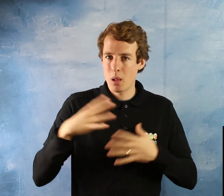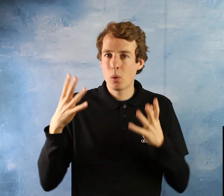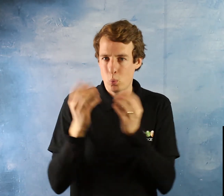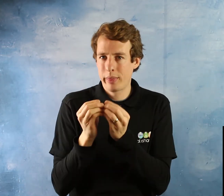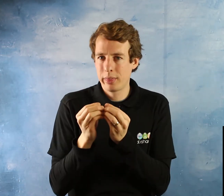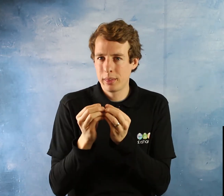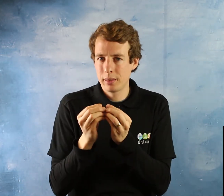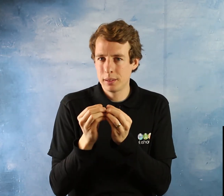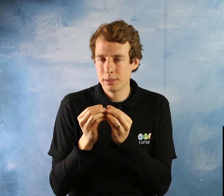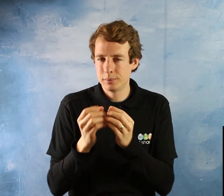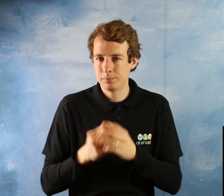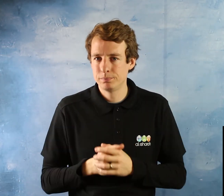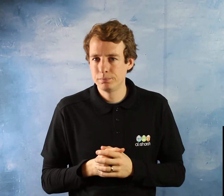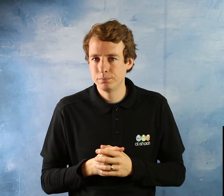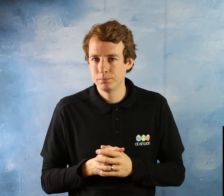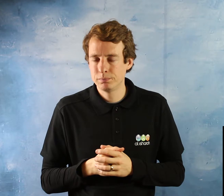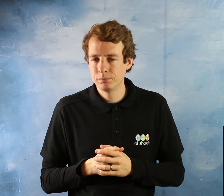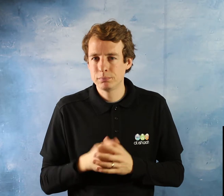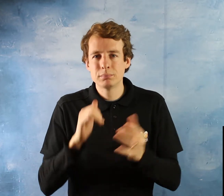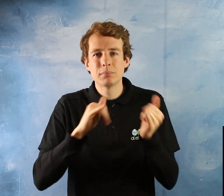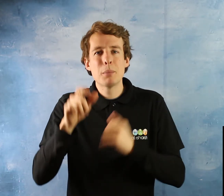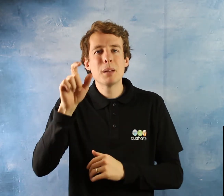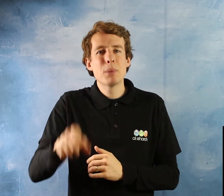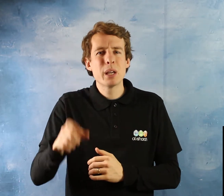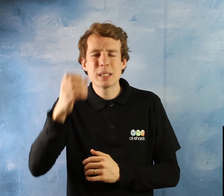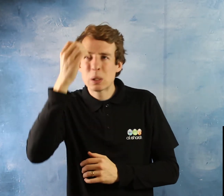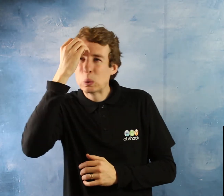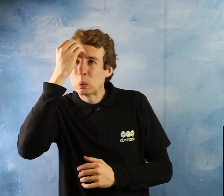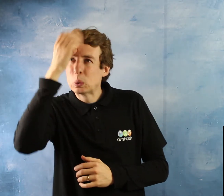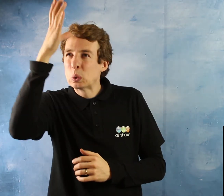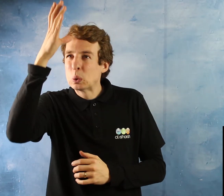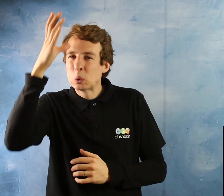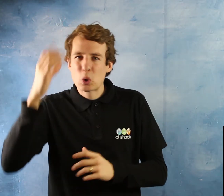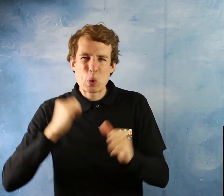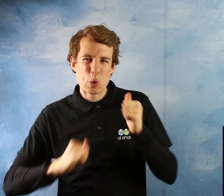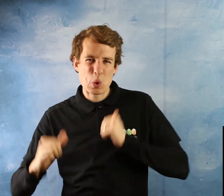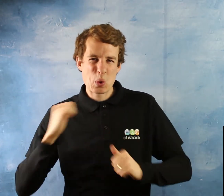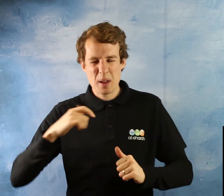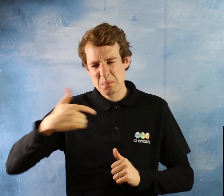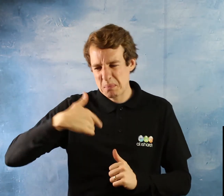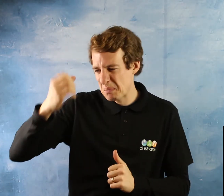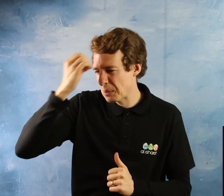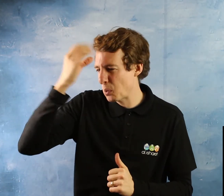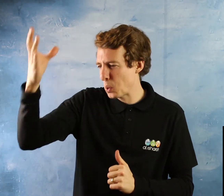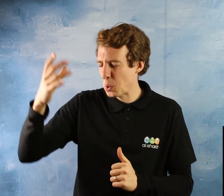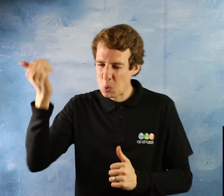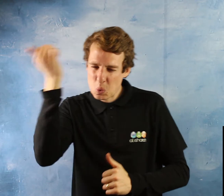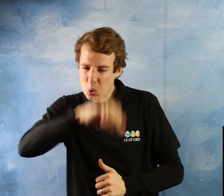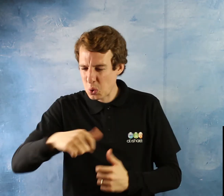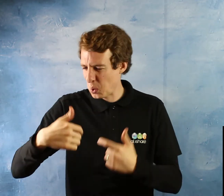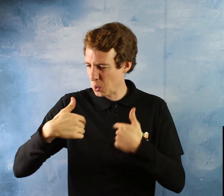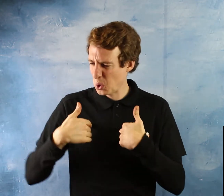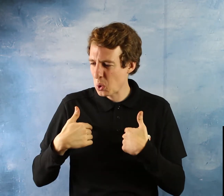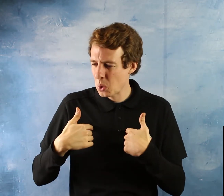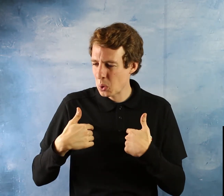you can guess this man is a wise man. But if you find somebody is introducing himself with